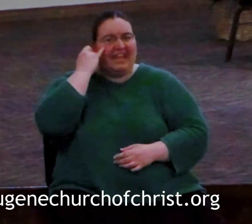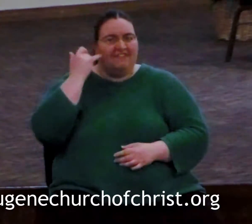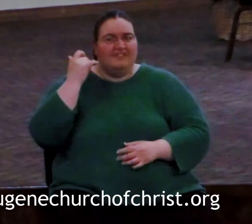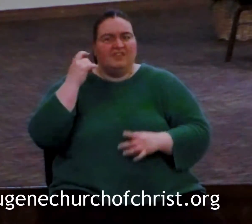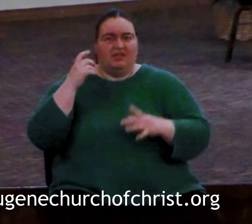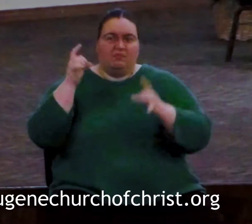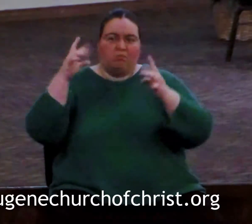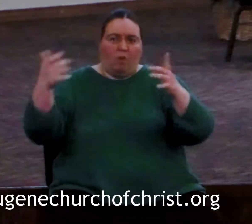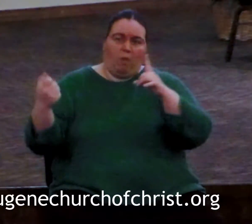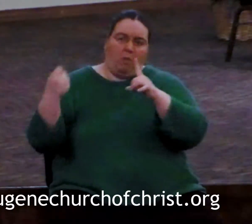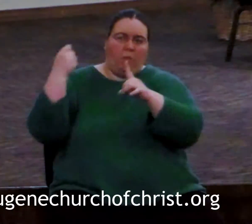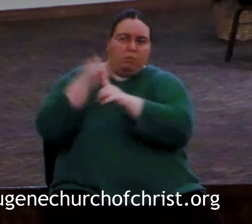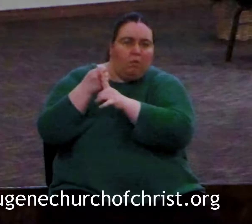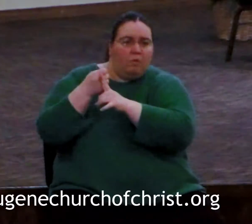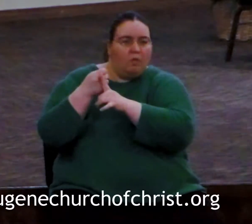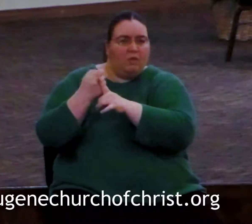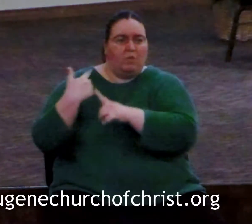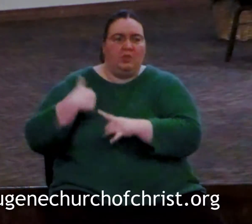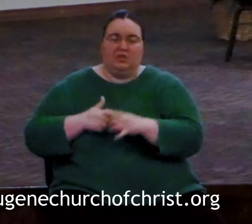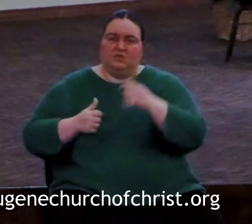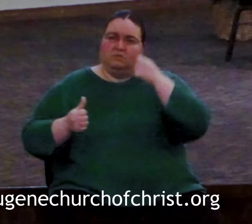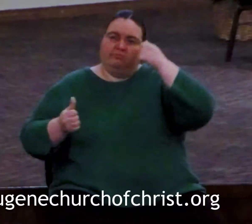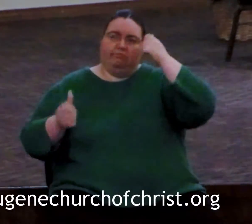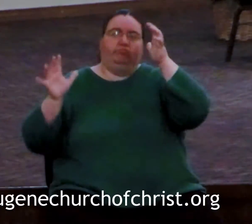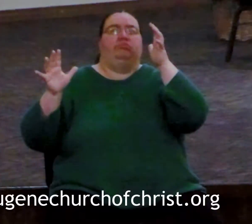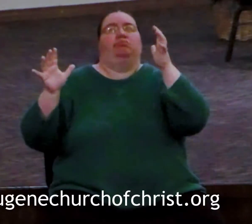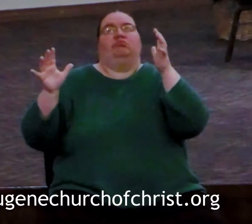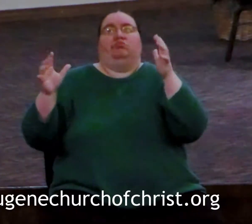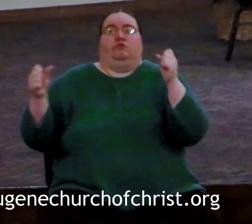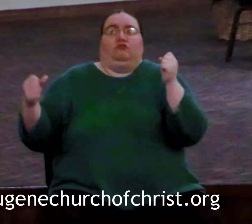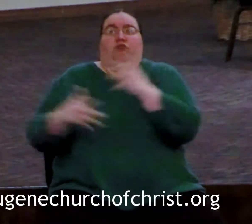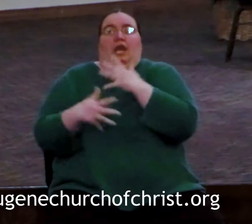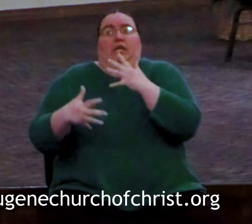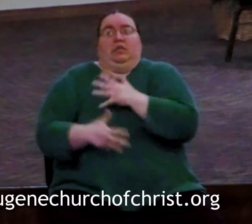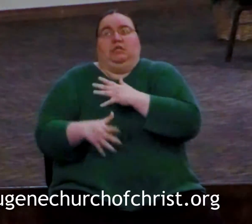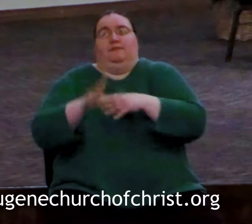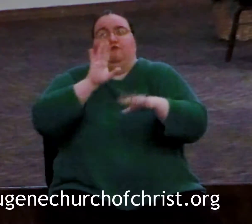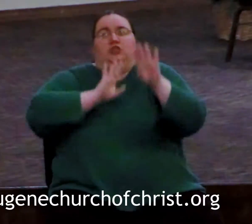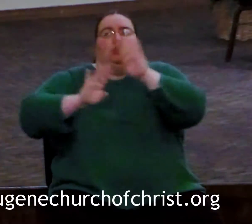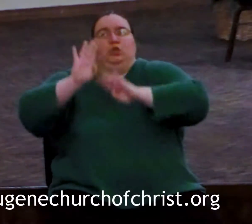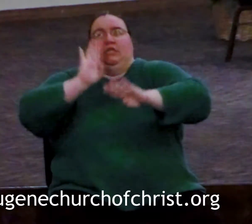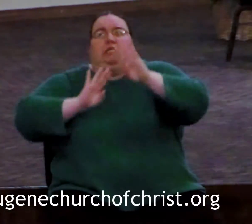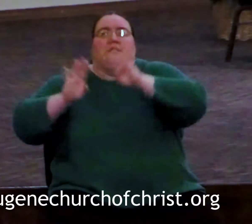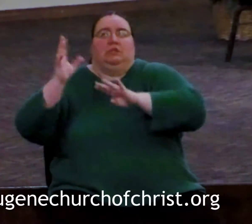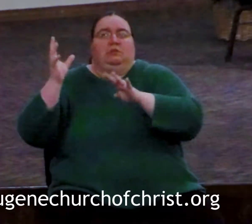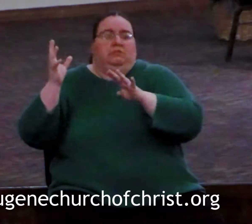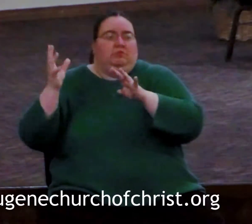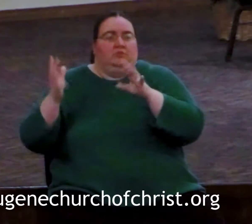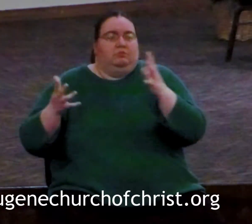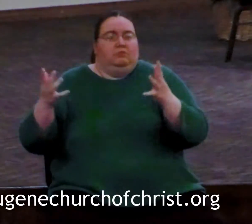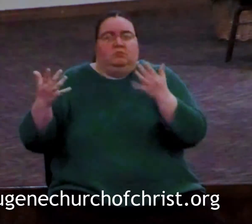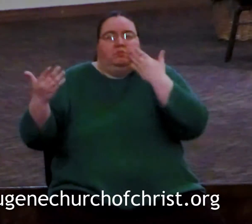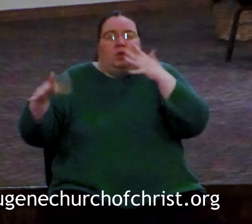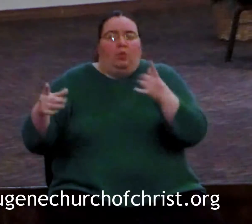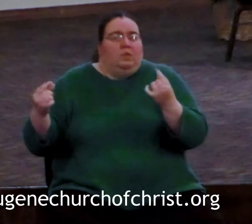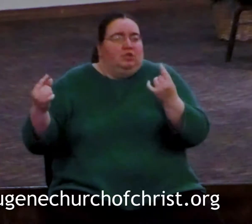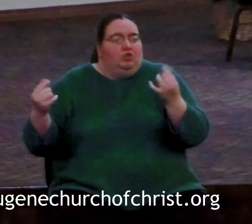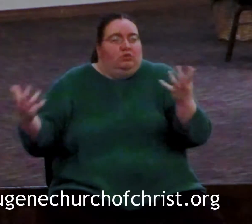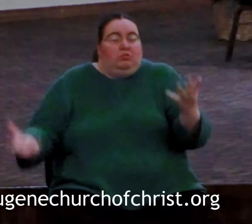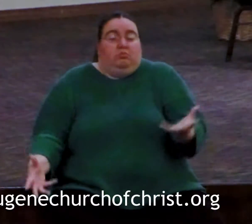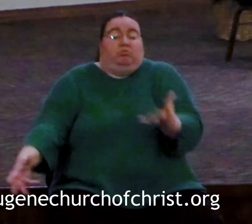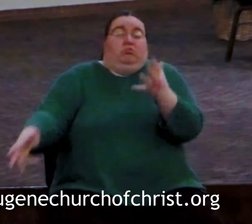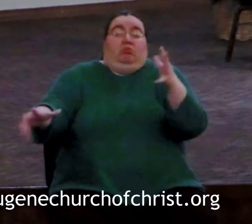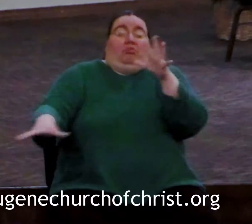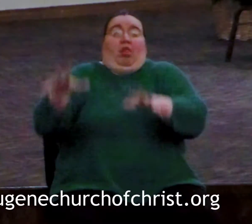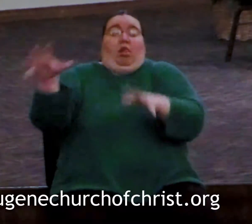frazzled, we are frightened, we are frustrated. Or other FR words that we don't know what to do with that.